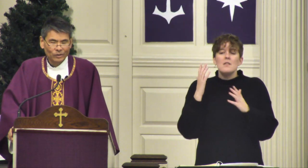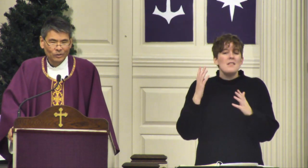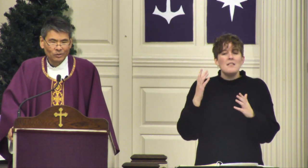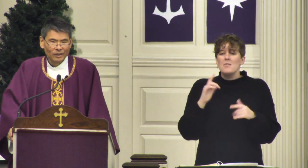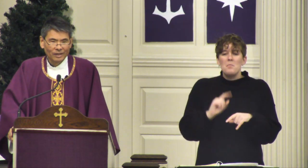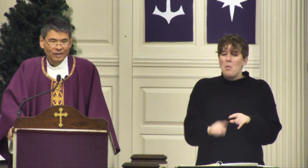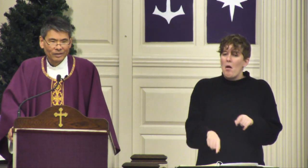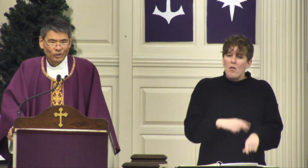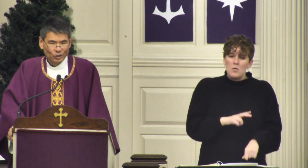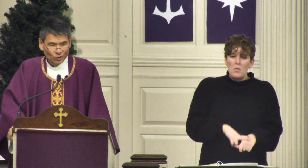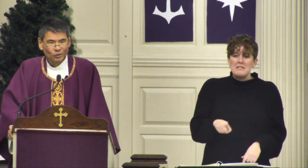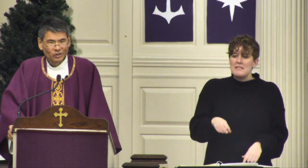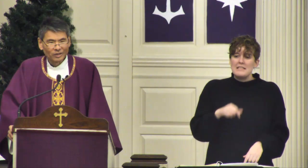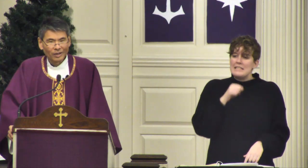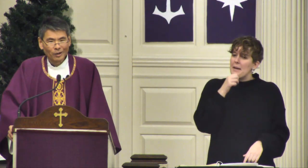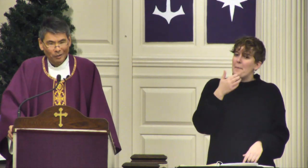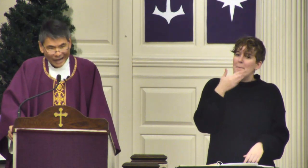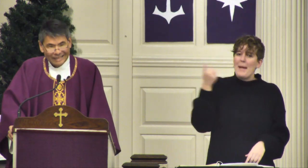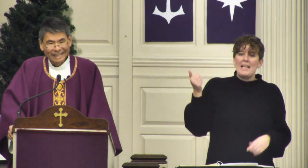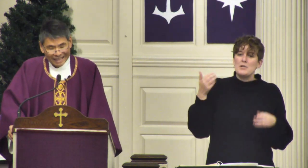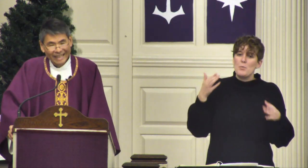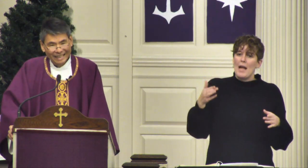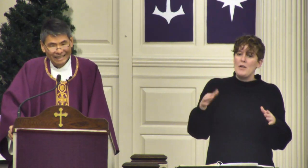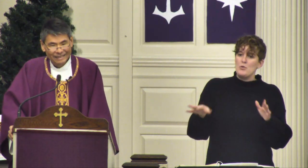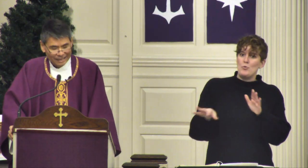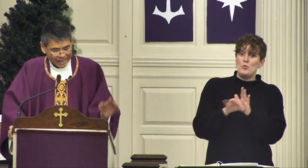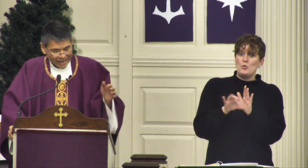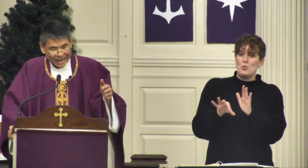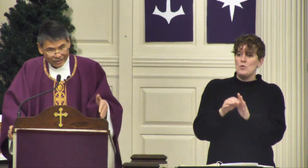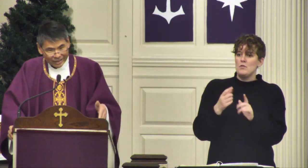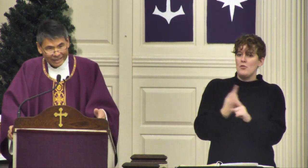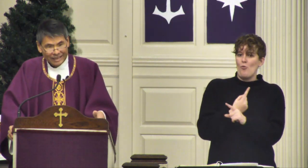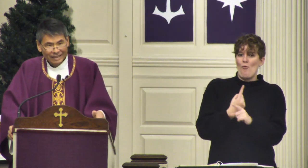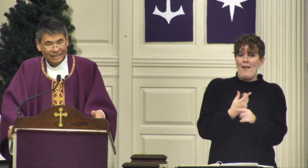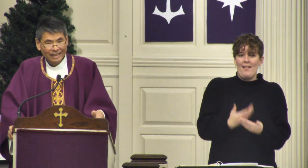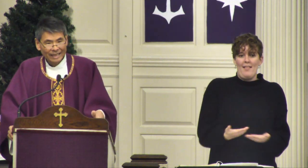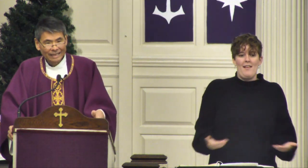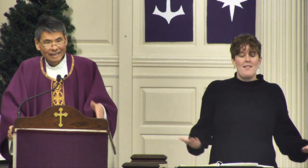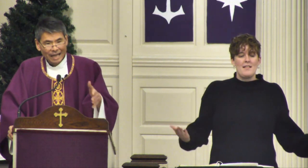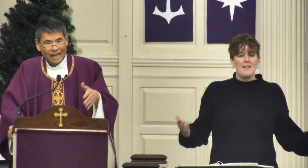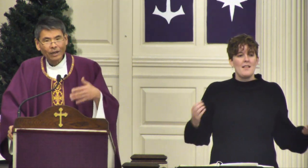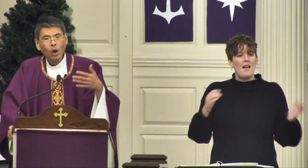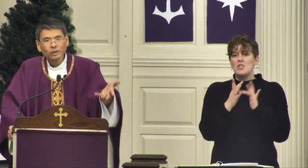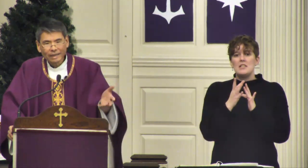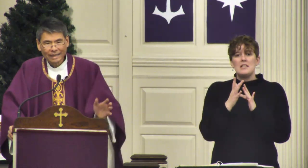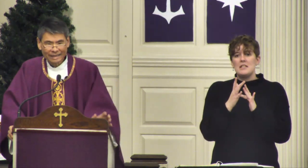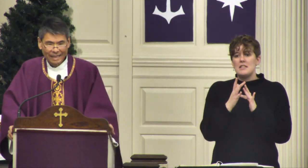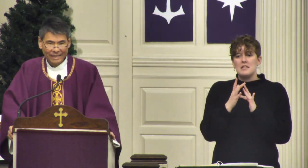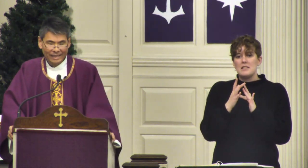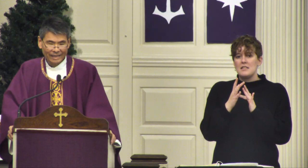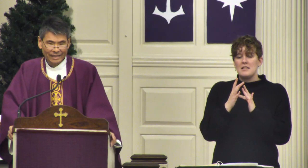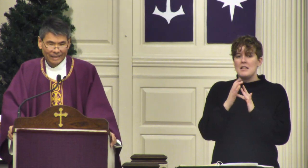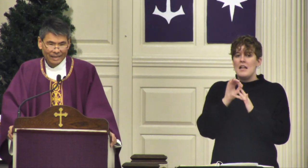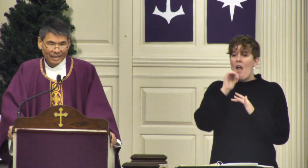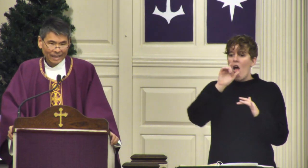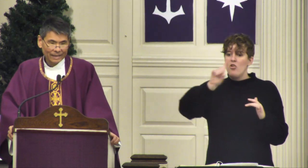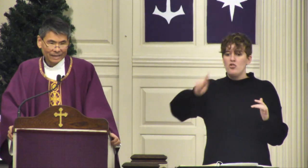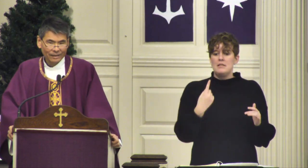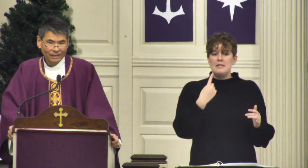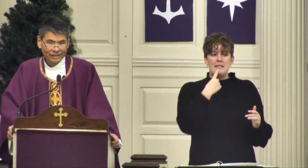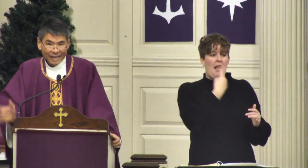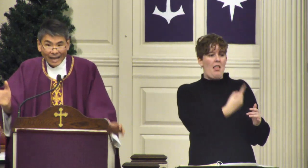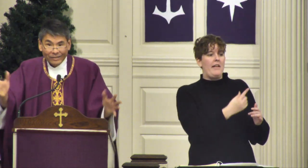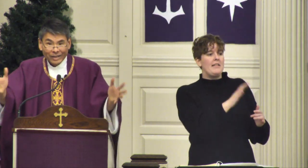to choose correct things. And Jesus is not only telling his